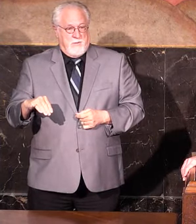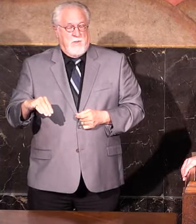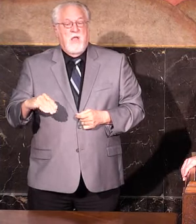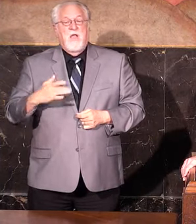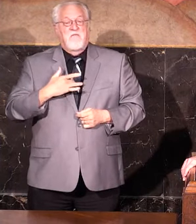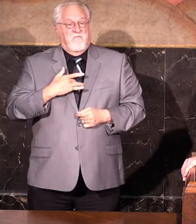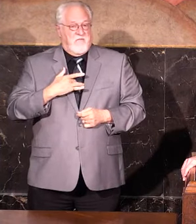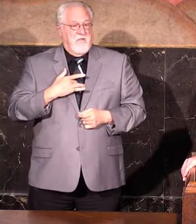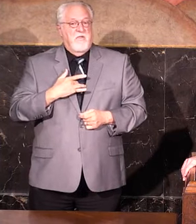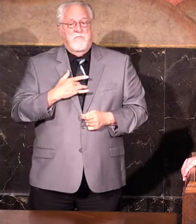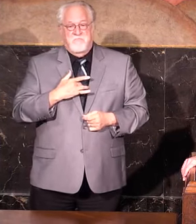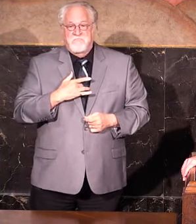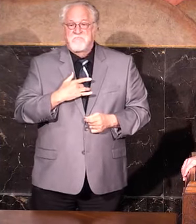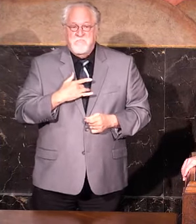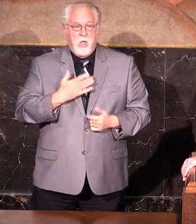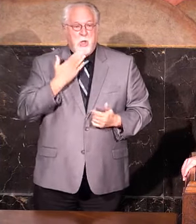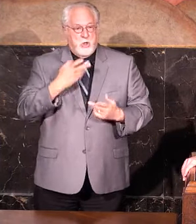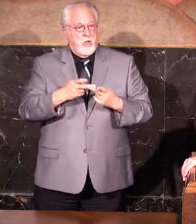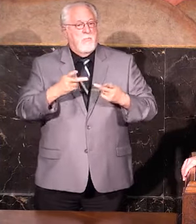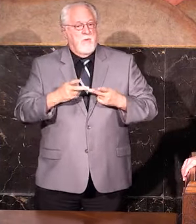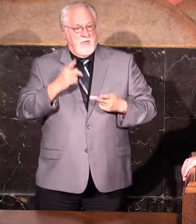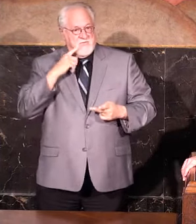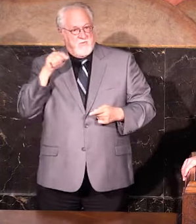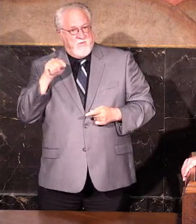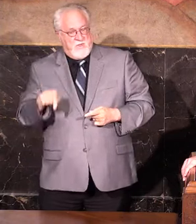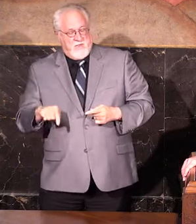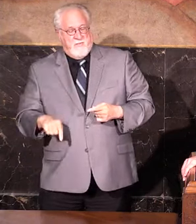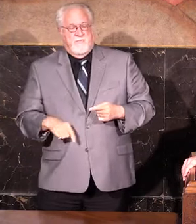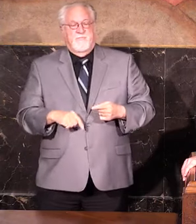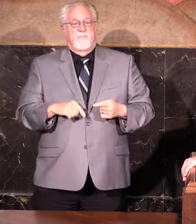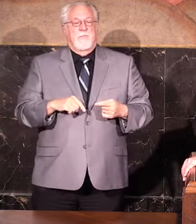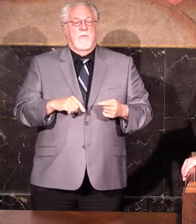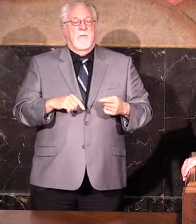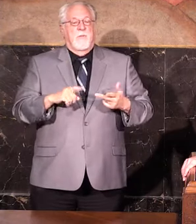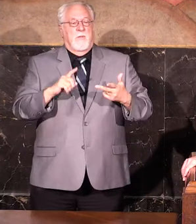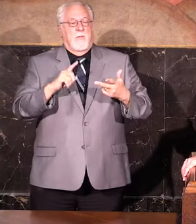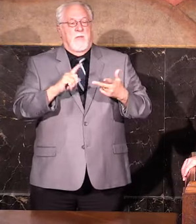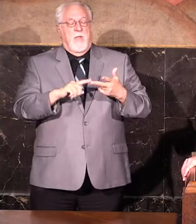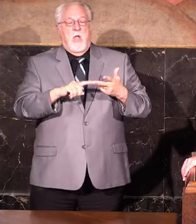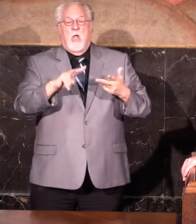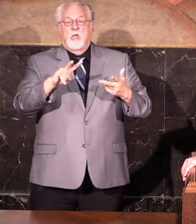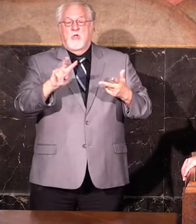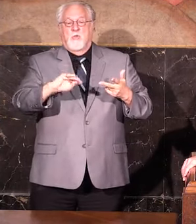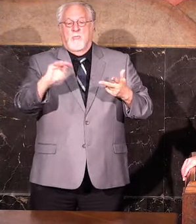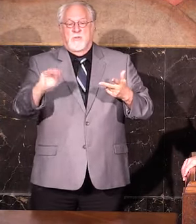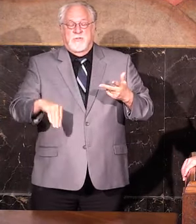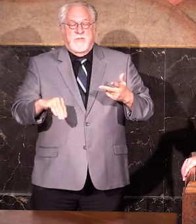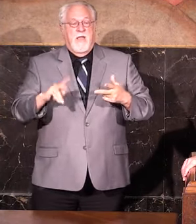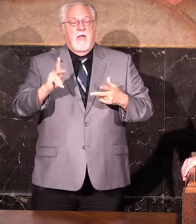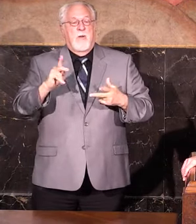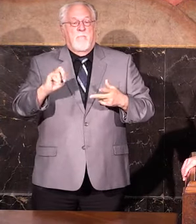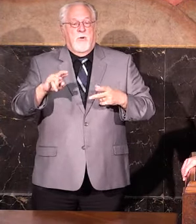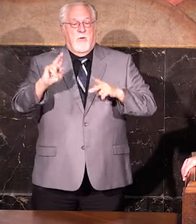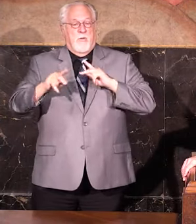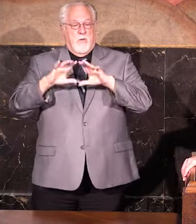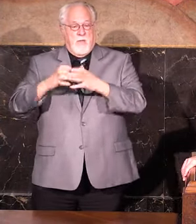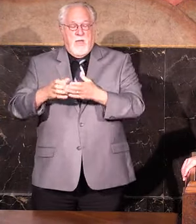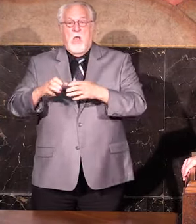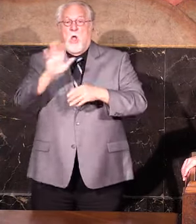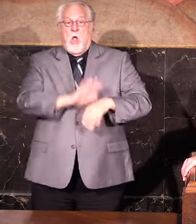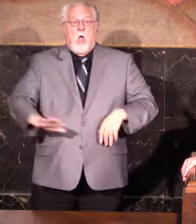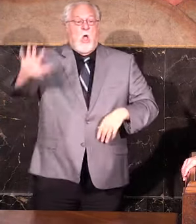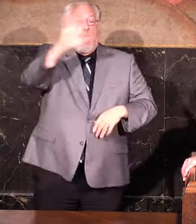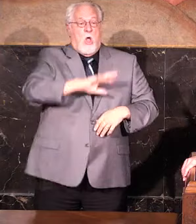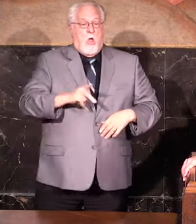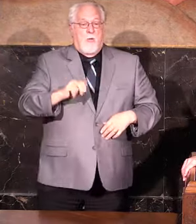feel like we're in a good place to make sure that happens. Achieve a 2% per capita tested in all parishes by the end of May.